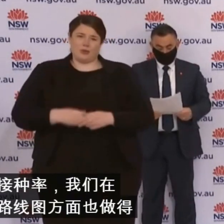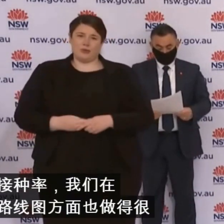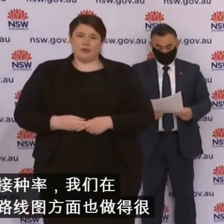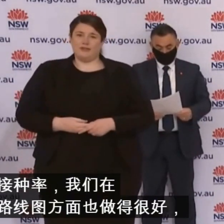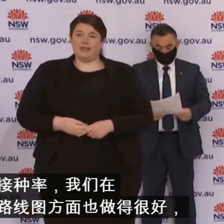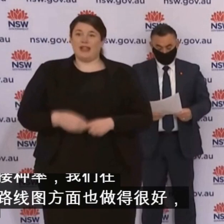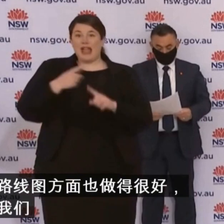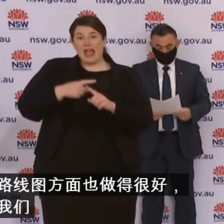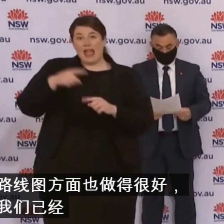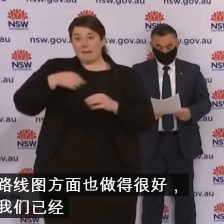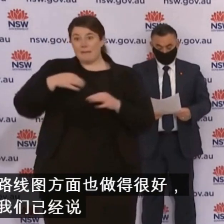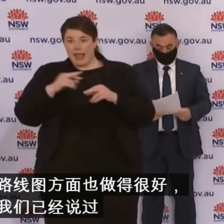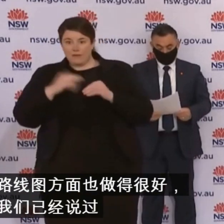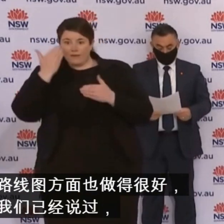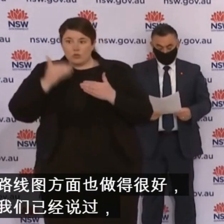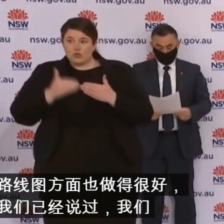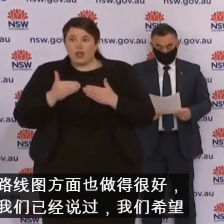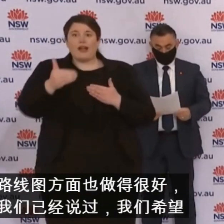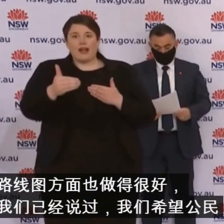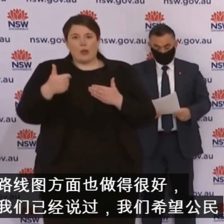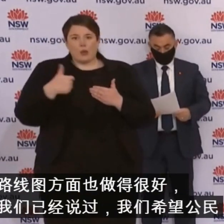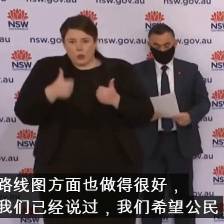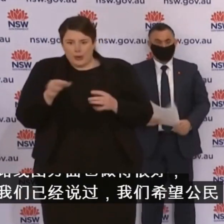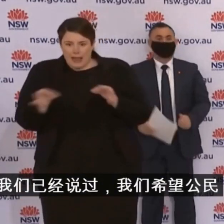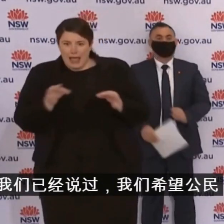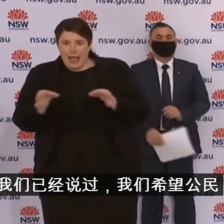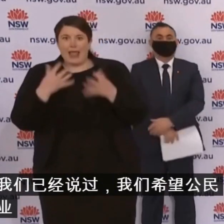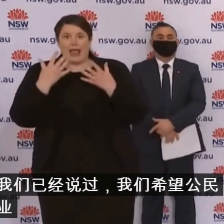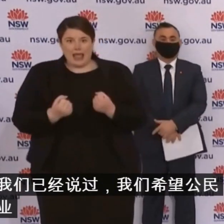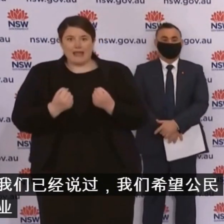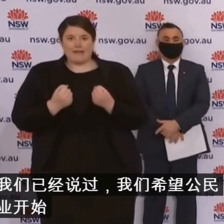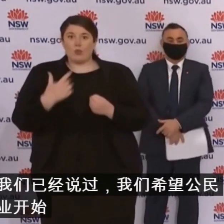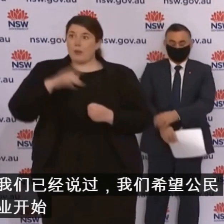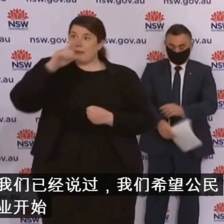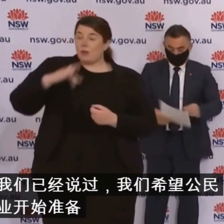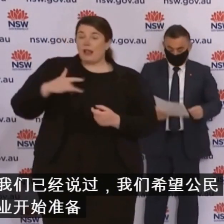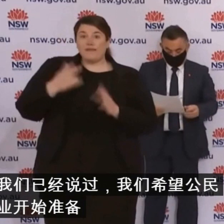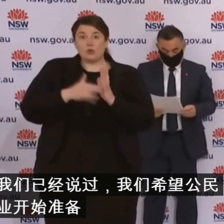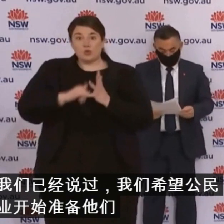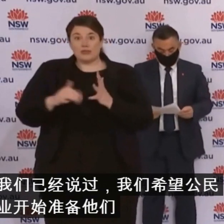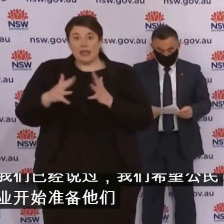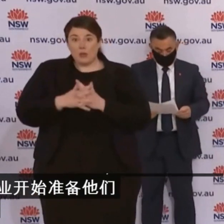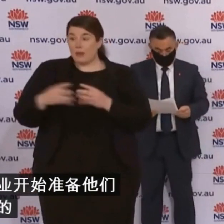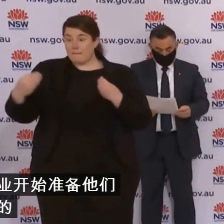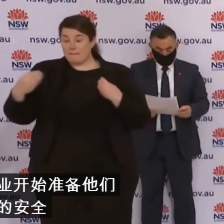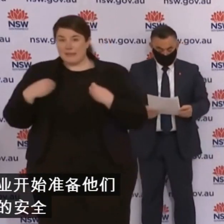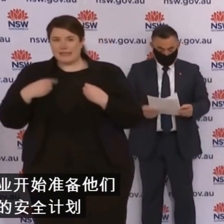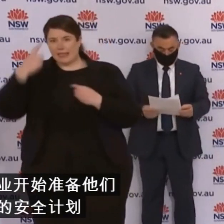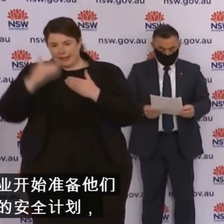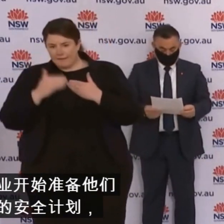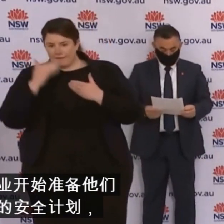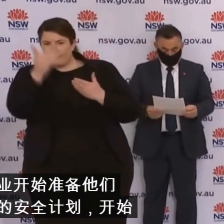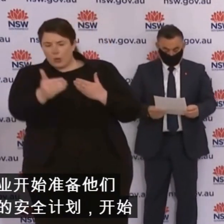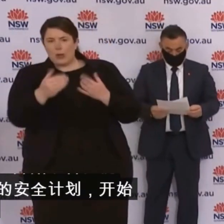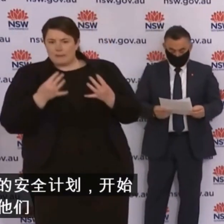terms of planning for our roadmap. As we've said, we want citizens and industry to start preparing their COVID safety plans,